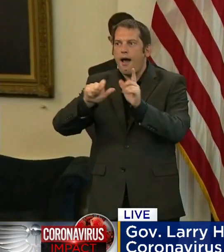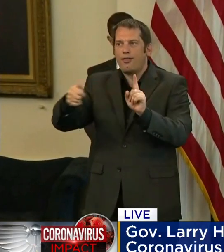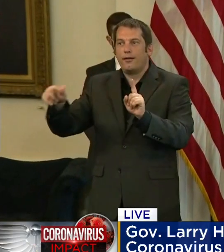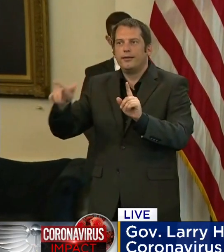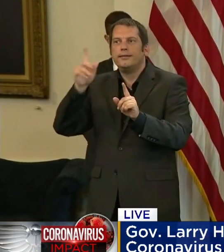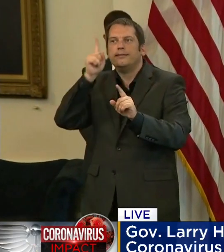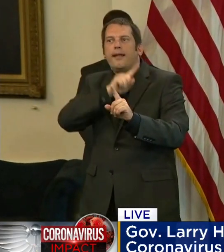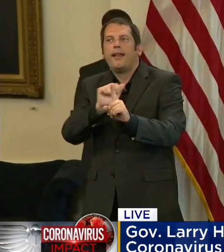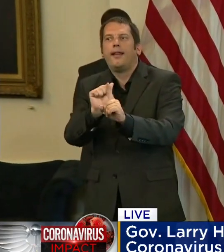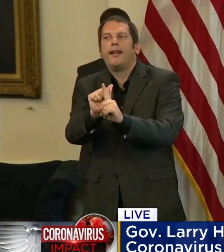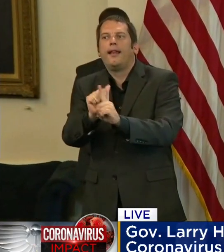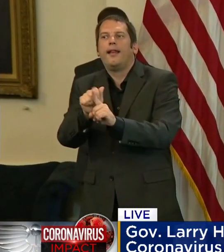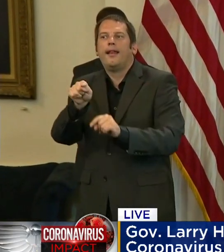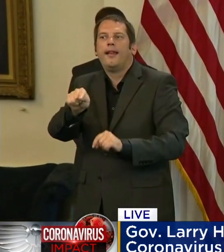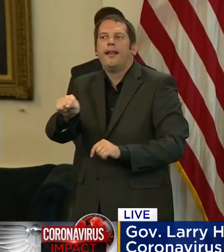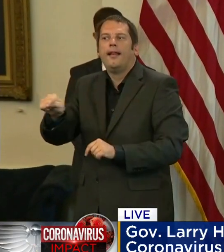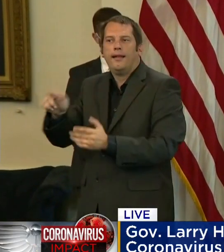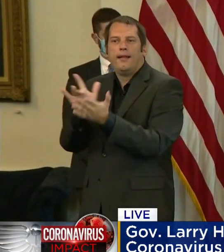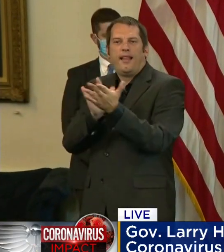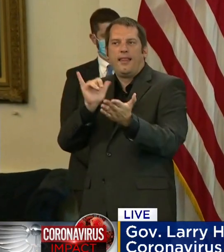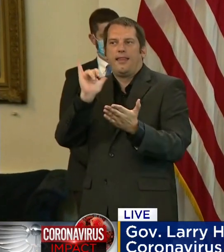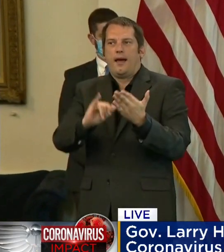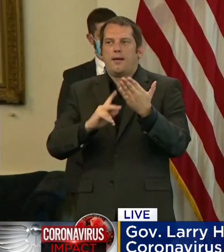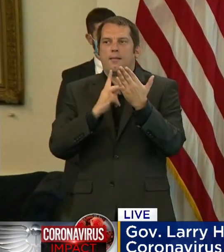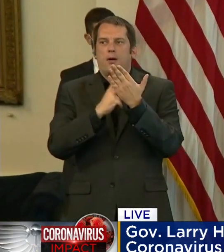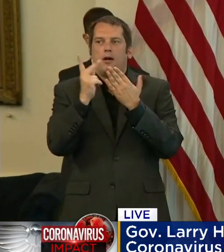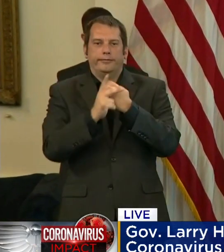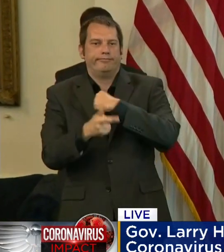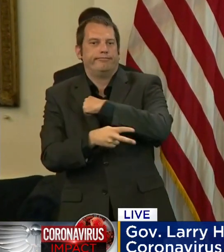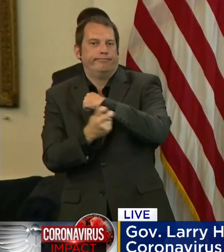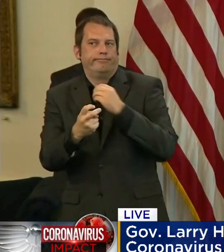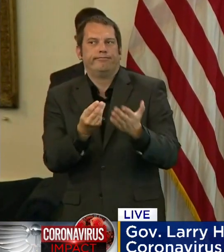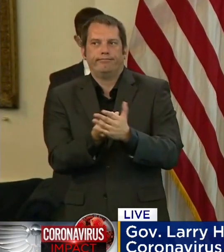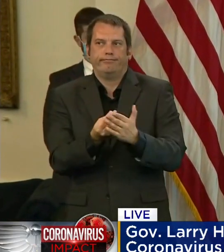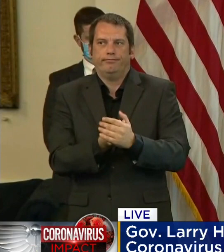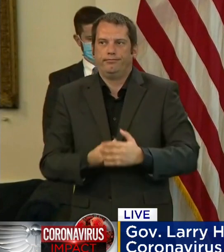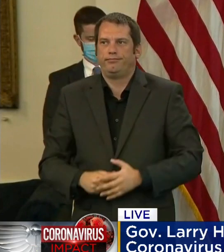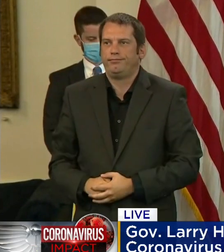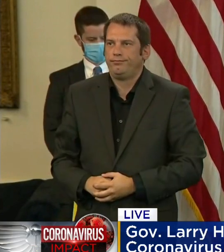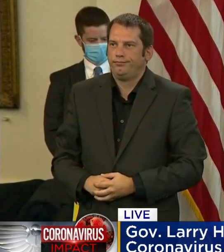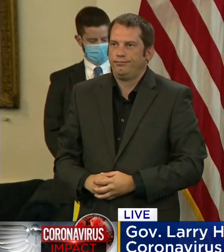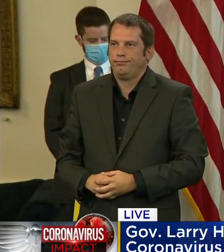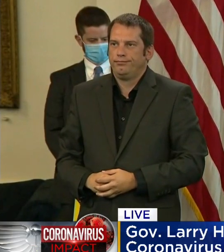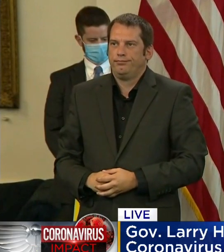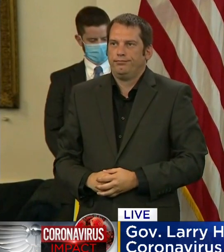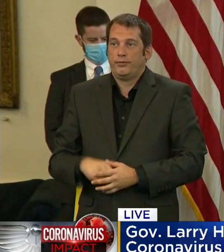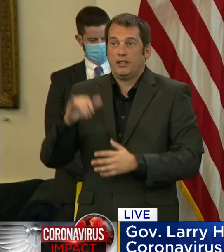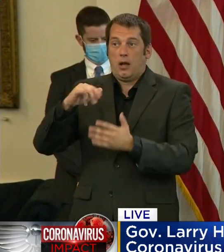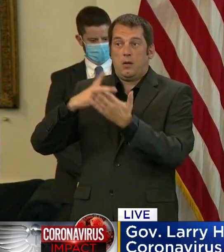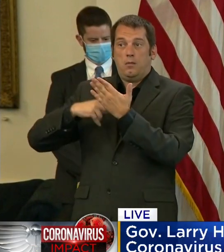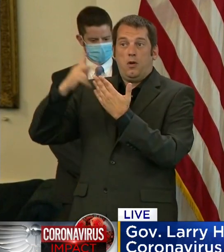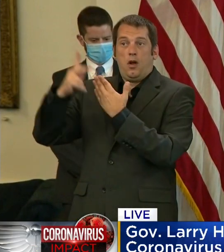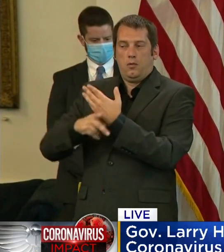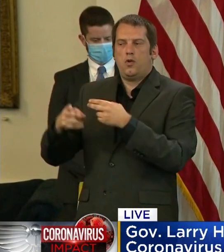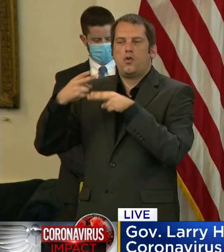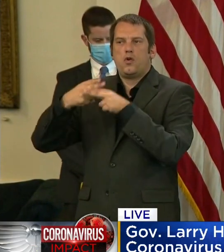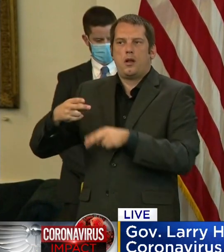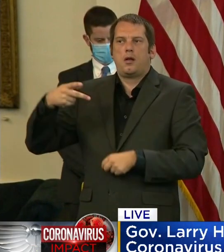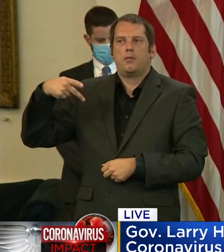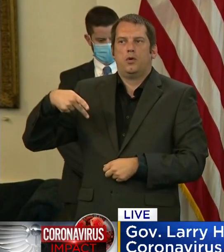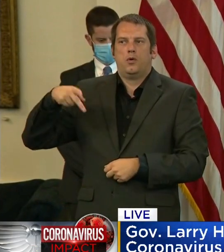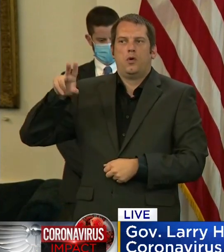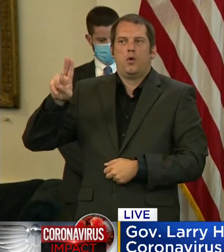Act. The PUA program in particular allows individuals to self-certify that they are unemployed due to the